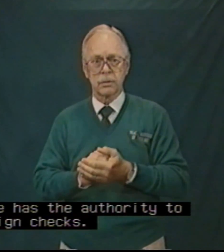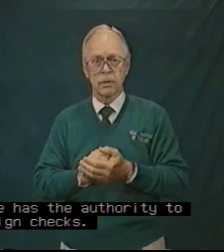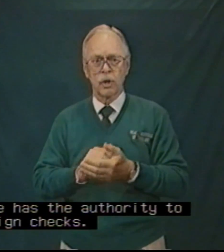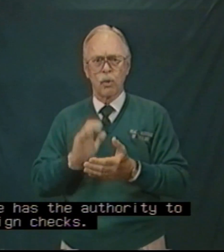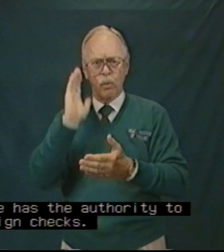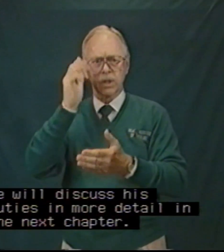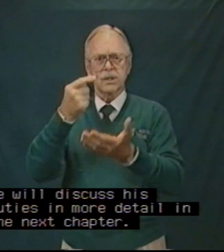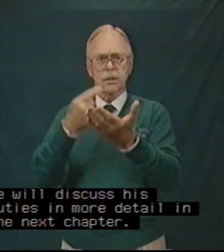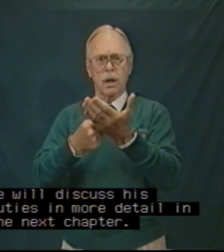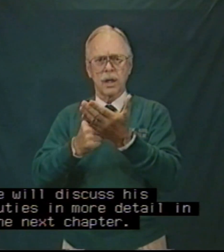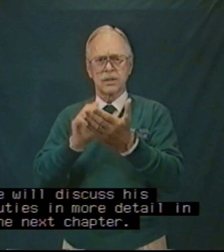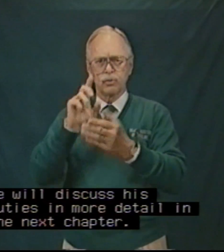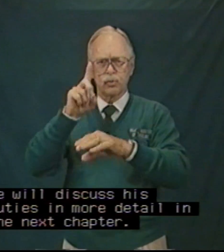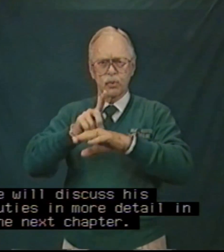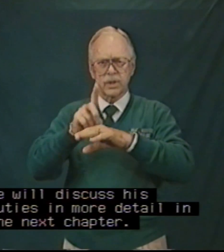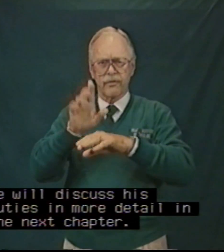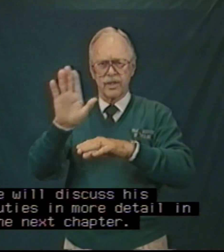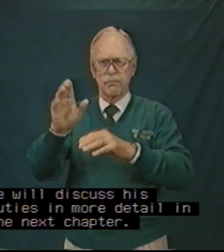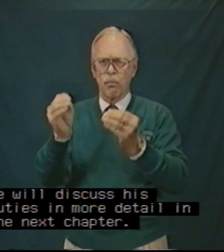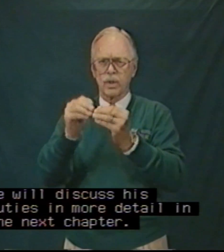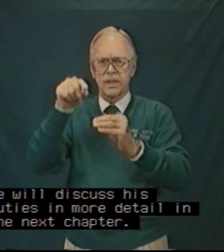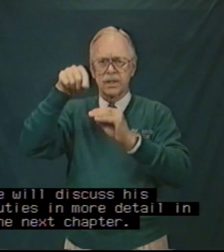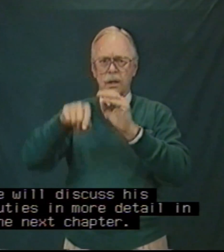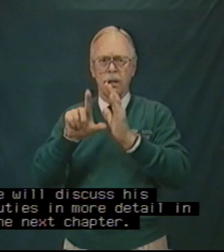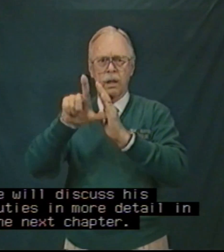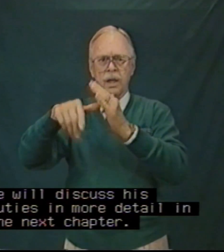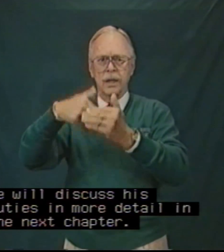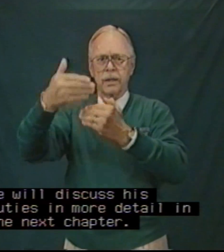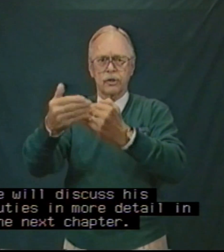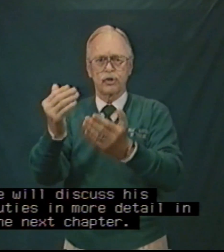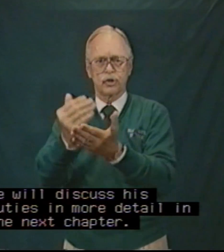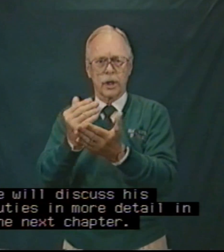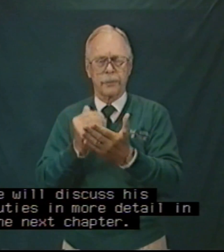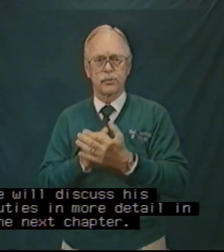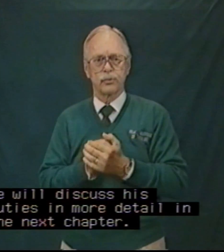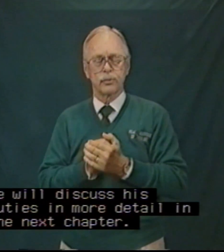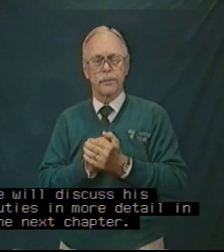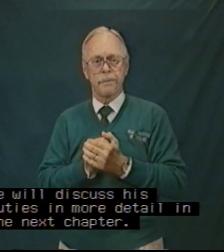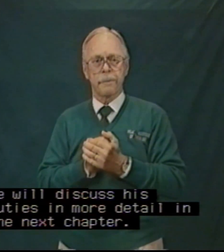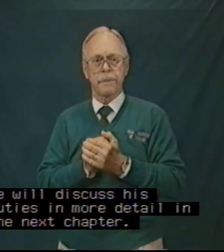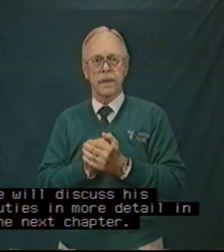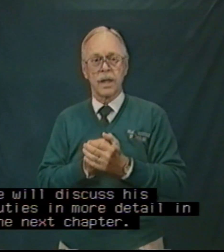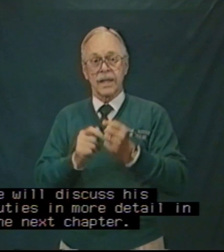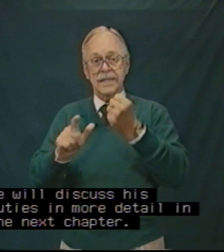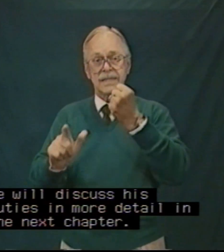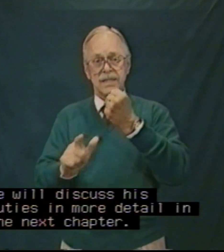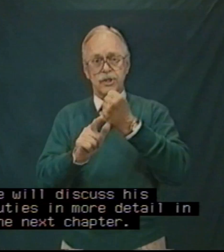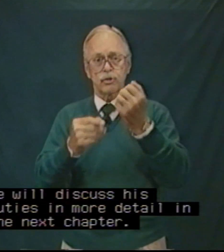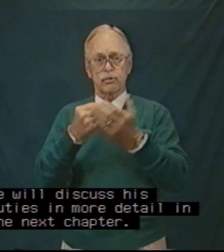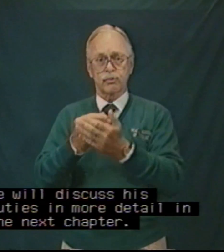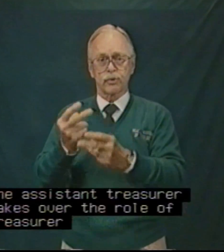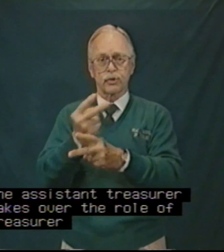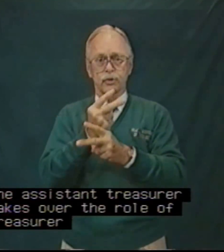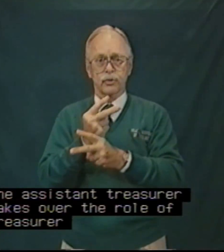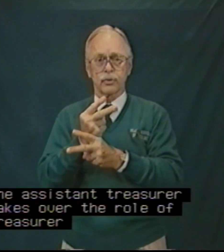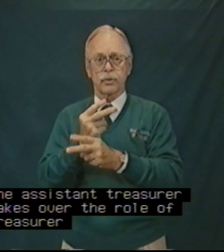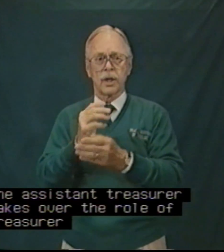We will discuss his duties in more detail in the next chapter. The Assistant Treasurer takes over the role of Treasurer